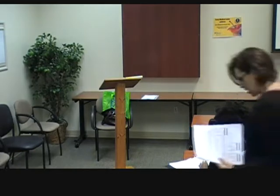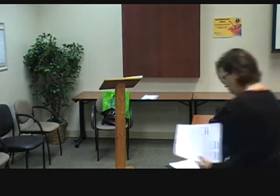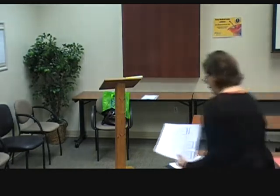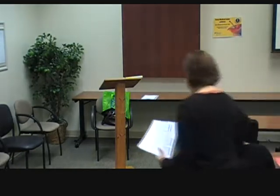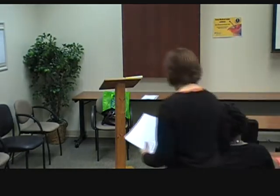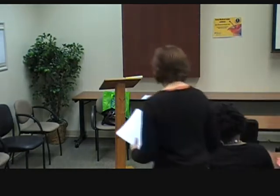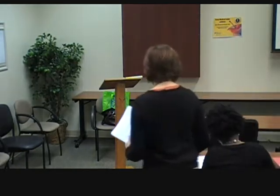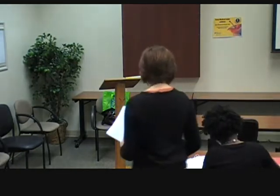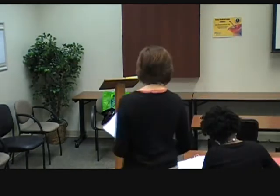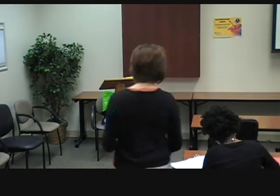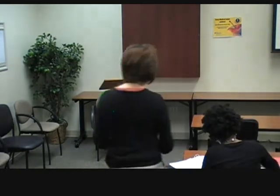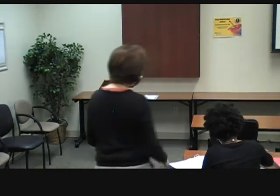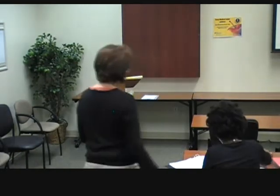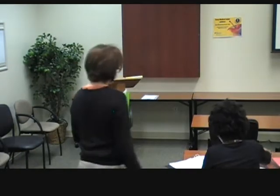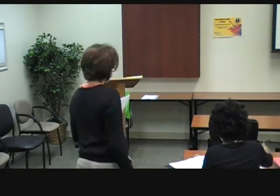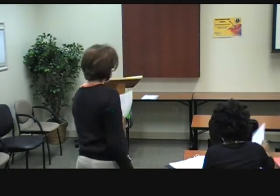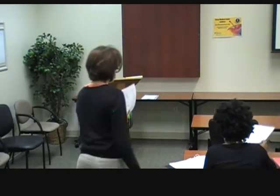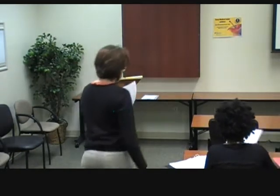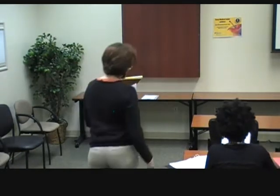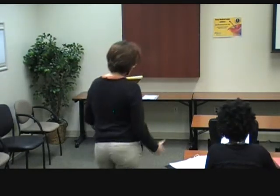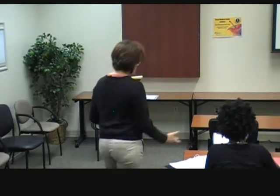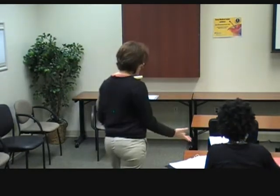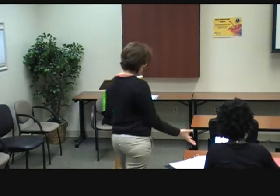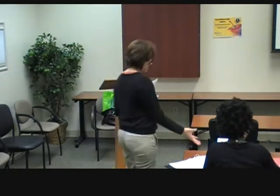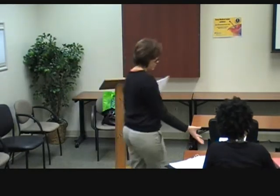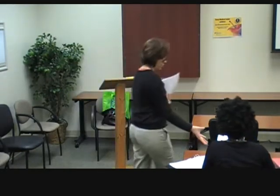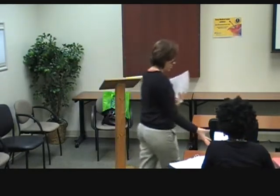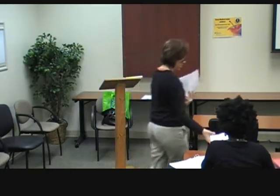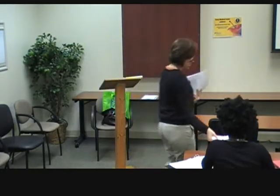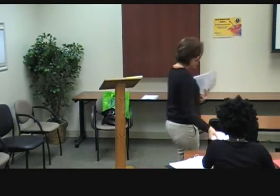Oh, I'll take the test with the quiz paper.